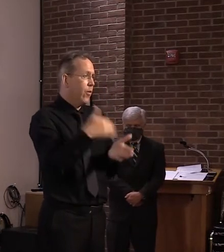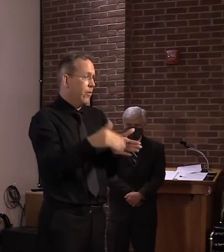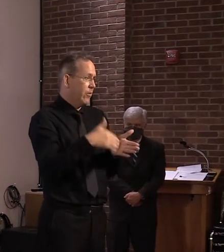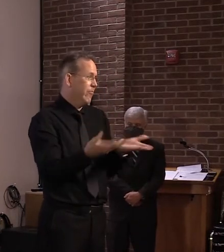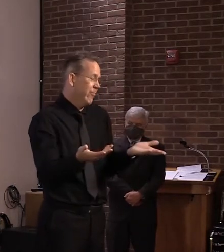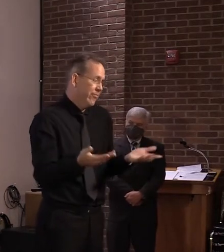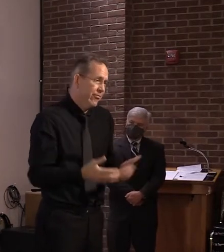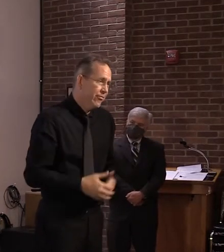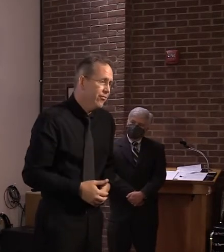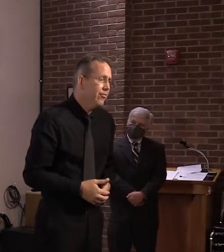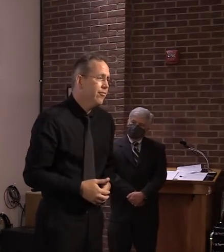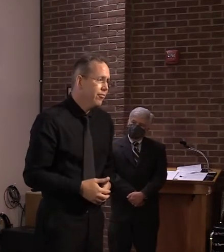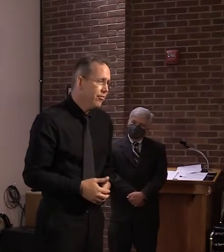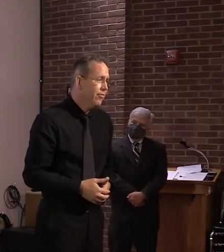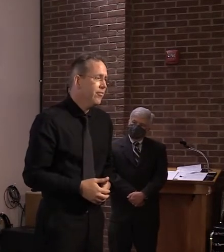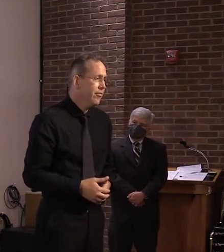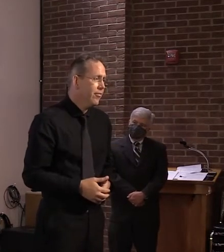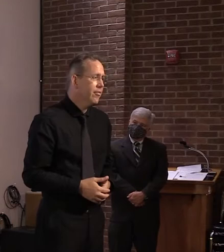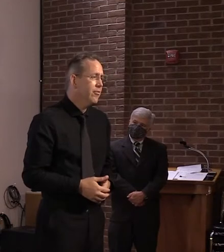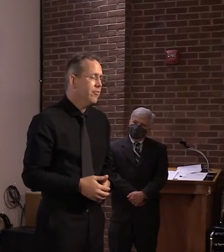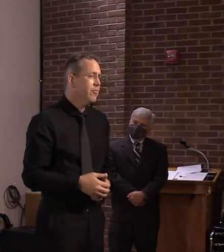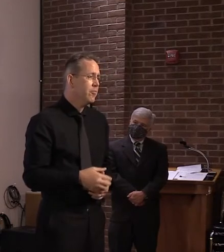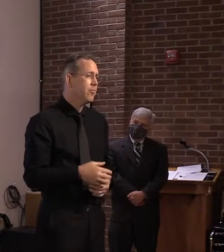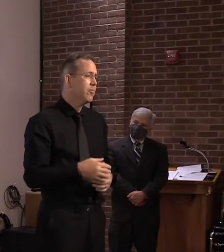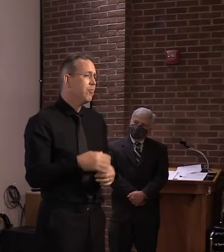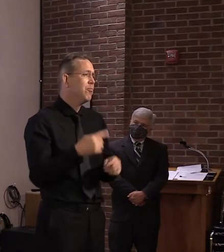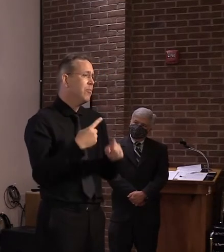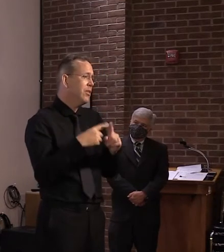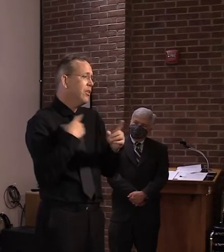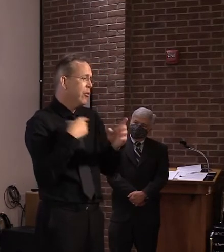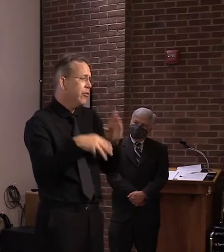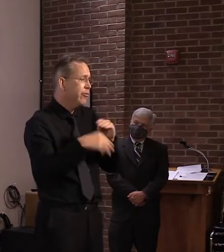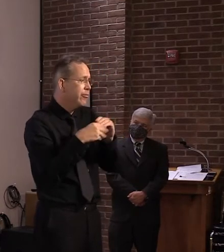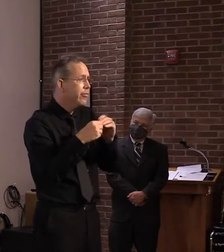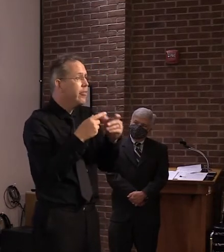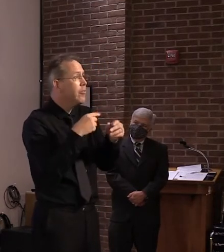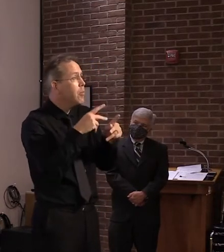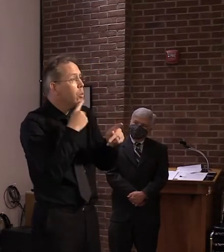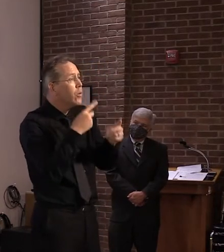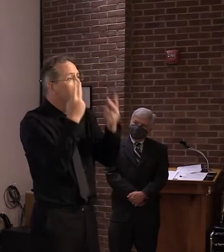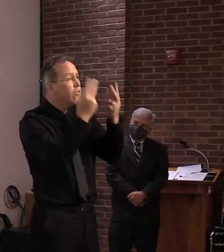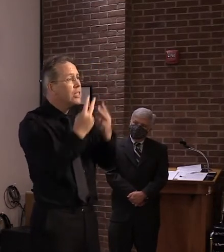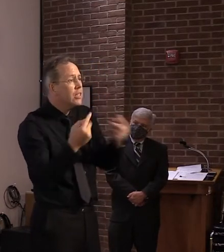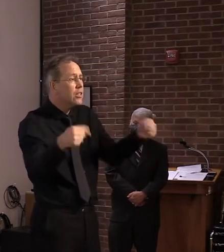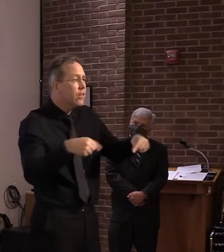include making sure that people don't come into the state and